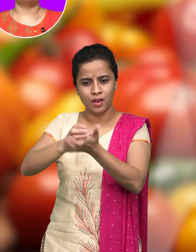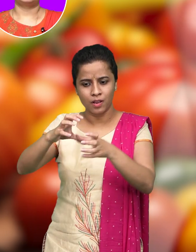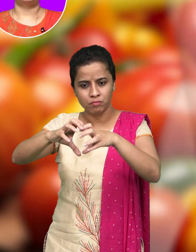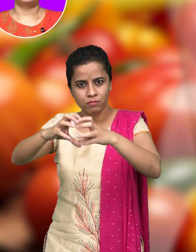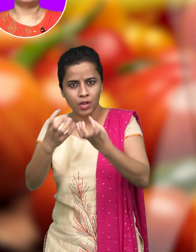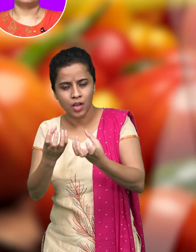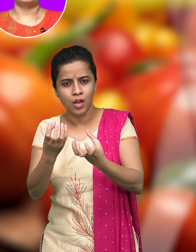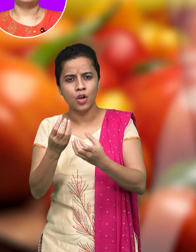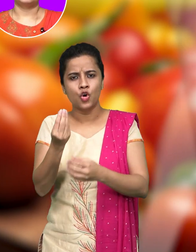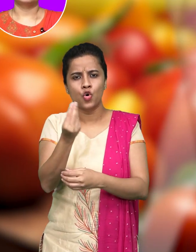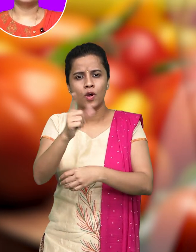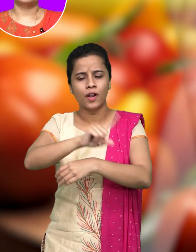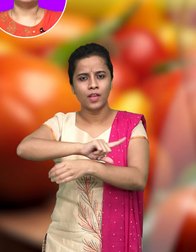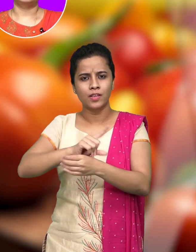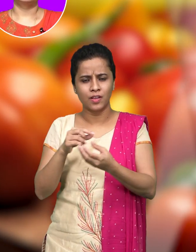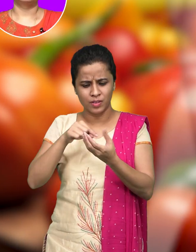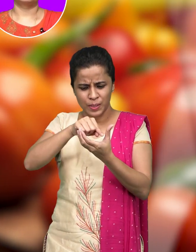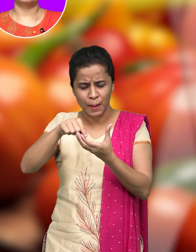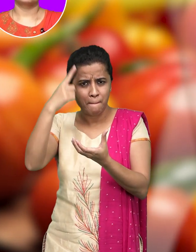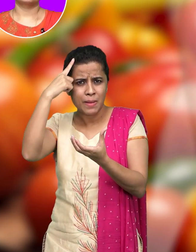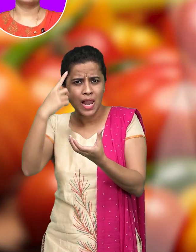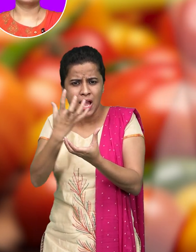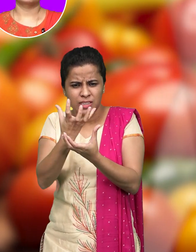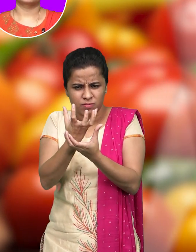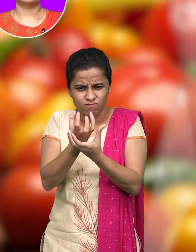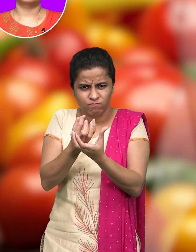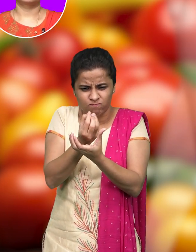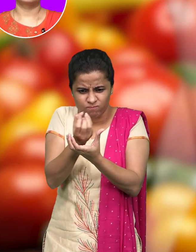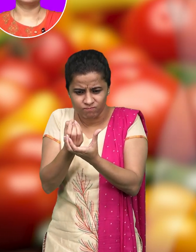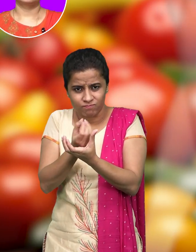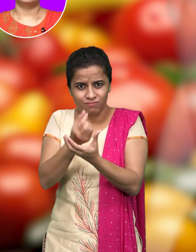Observe them under a compound microscope.